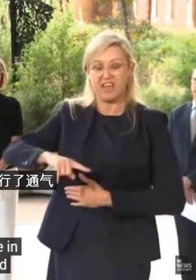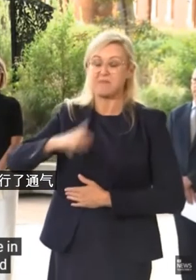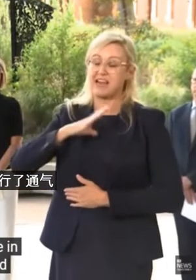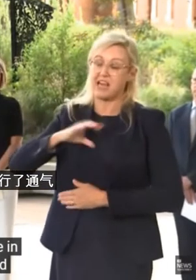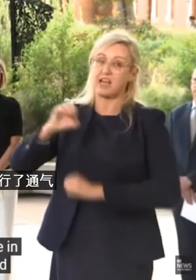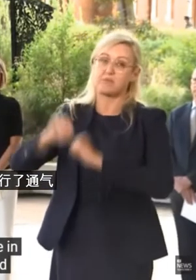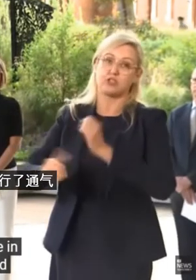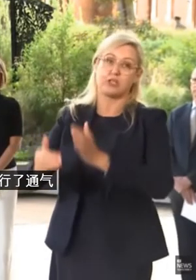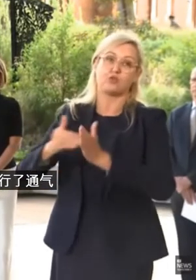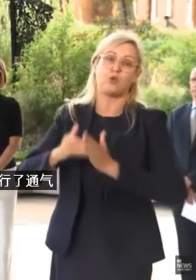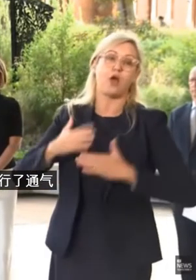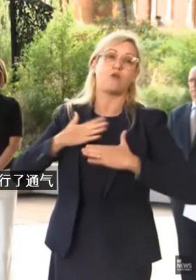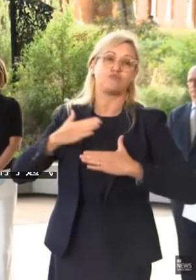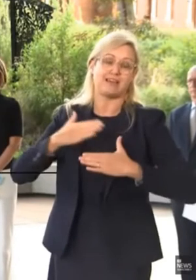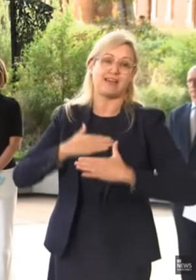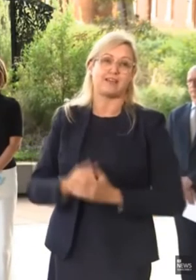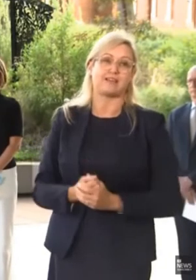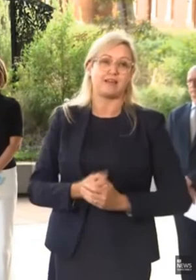Of the